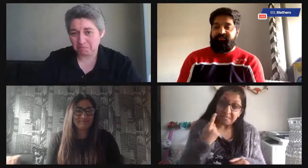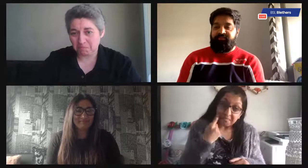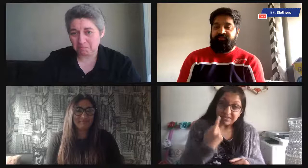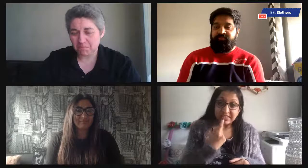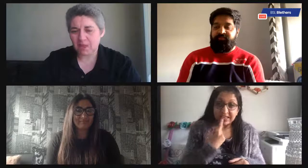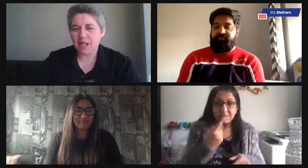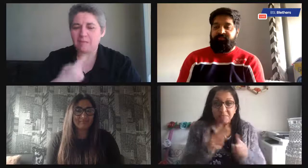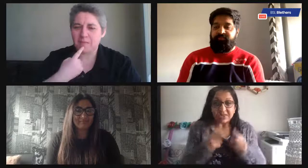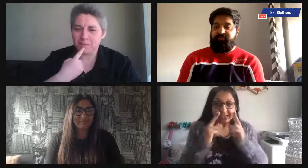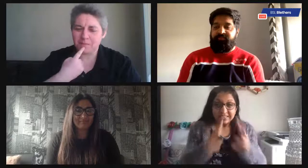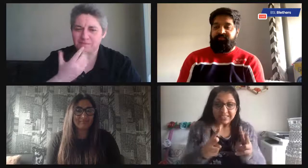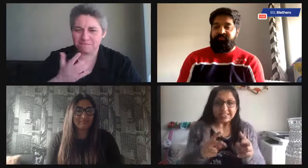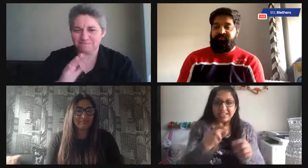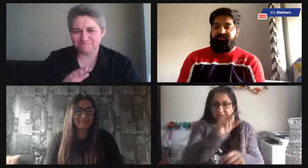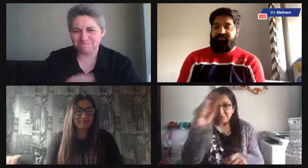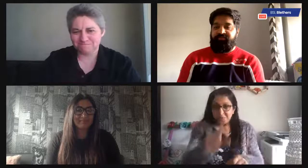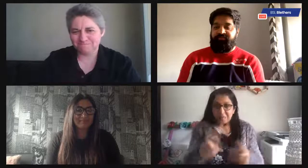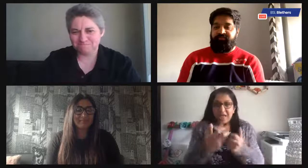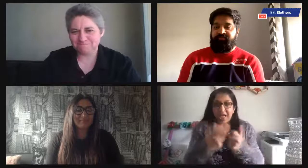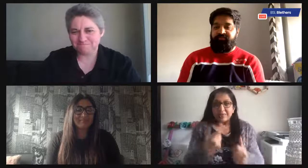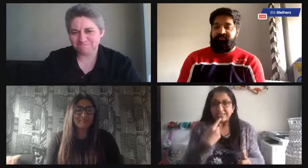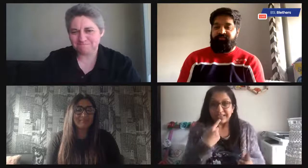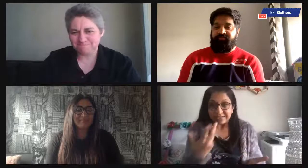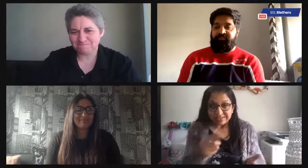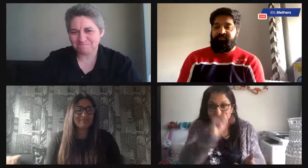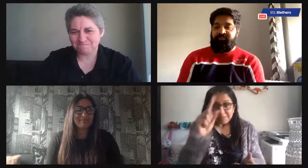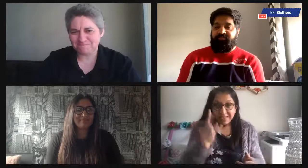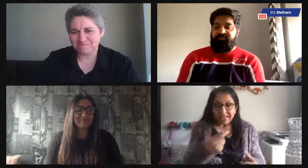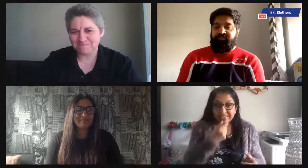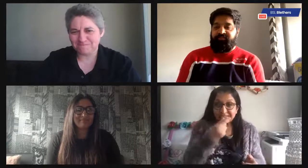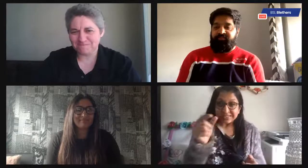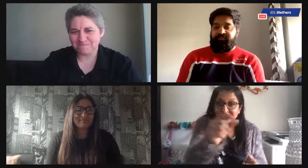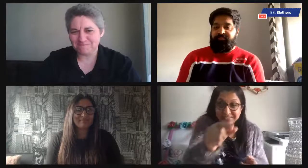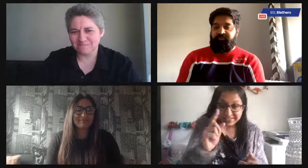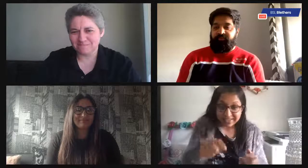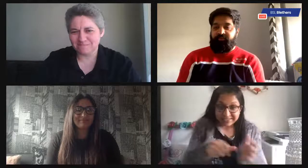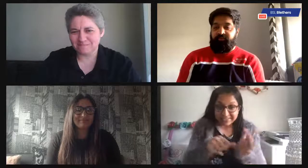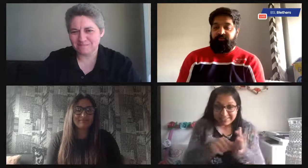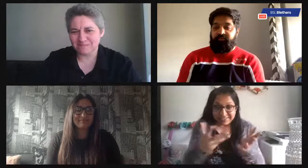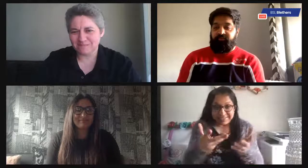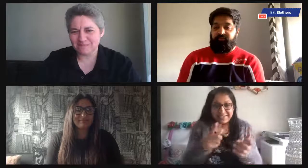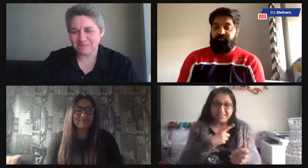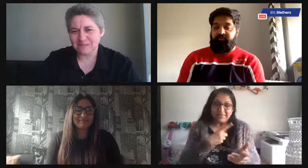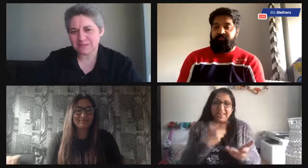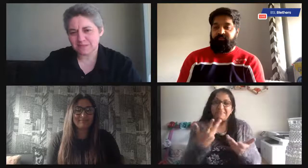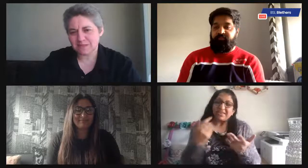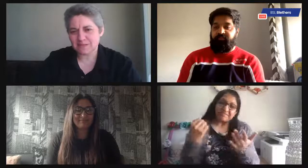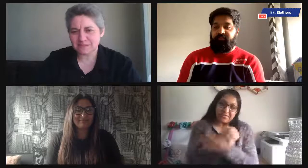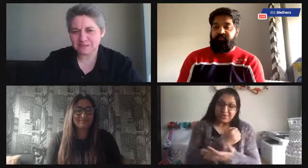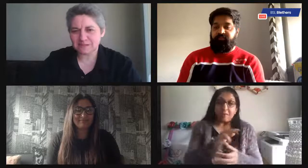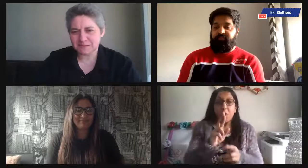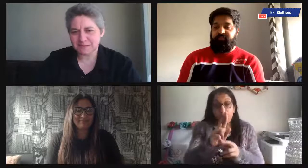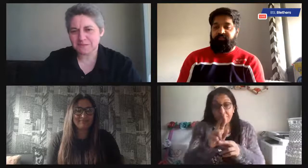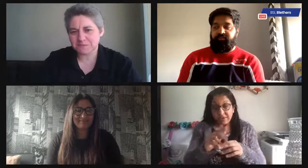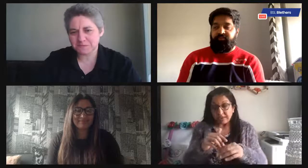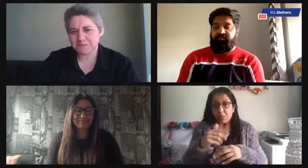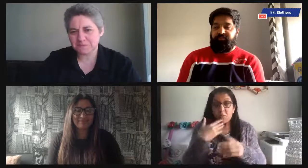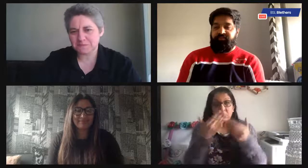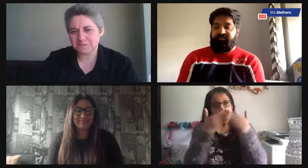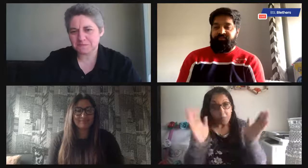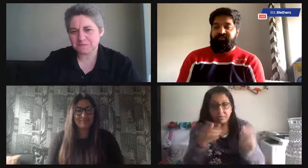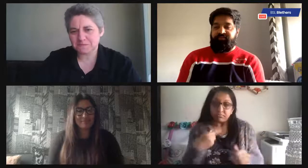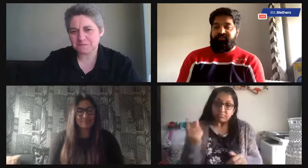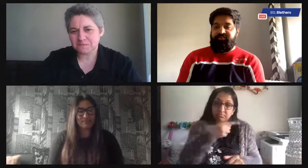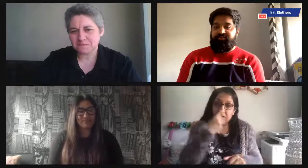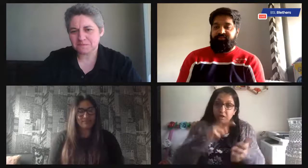it and actually taste it as well, because the taste is important. We can't taste through Zoom, so it might look good, but it might not taste the